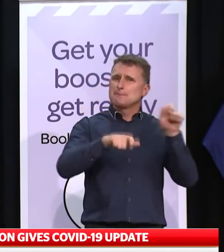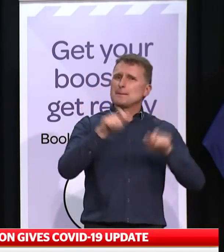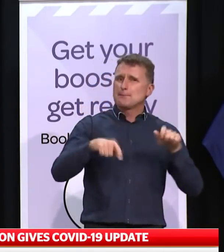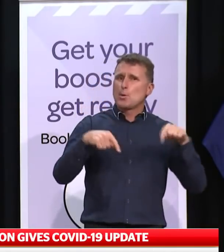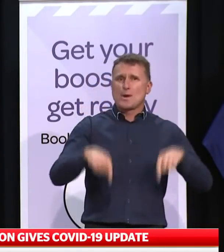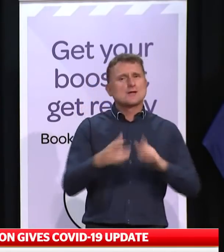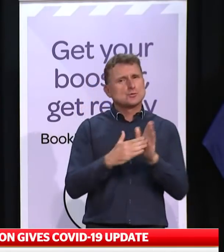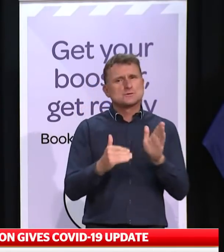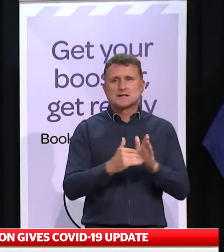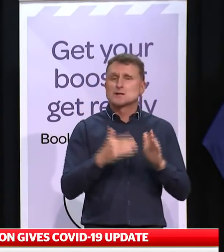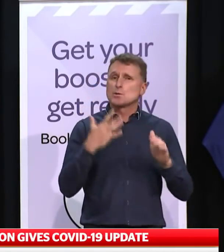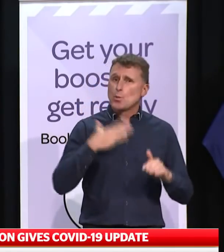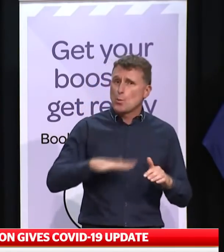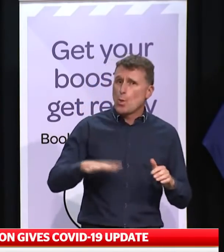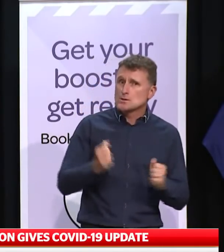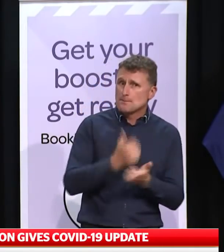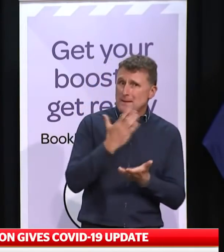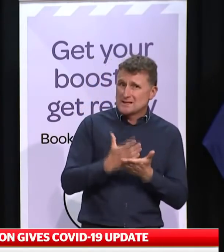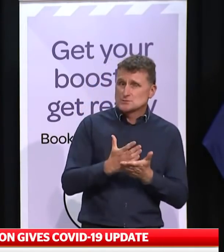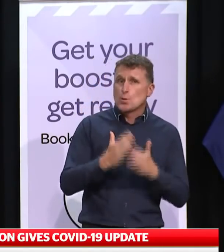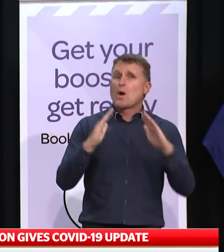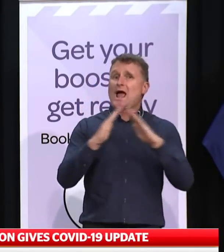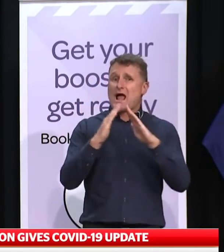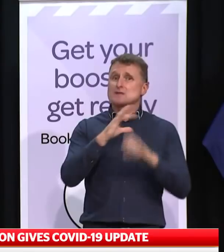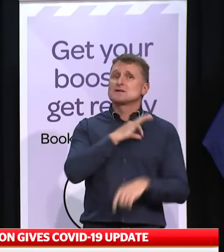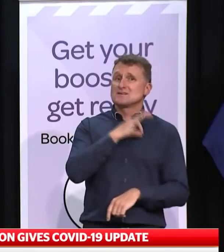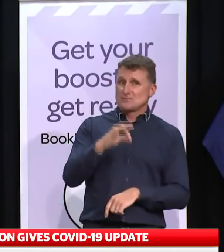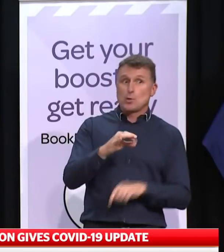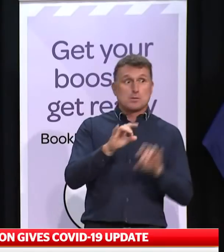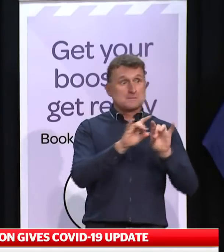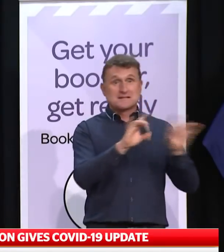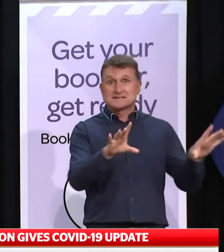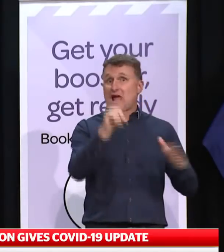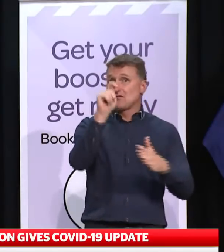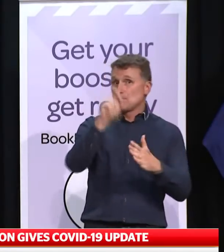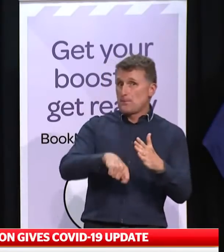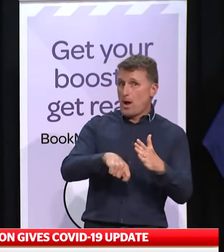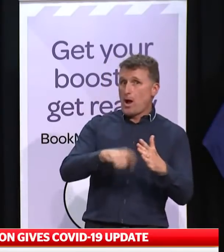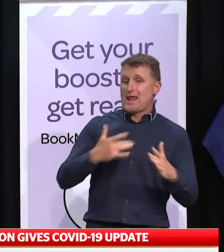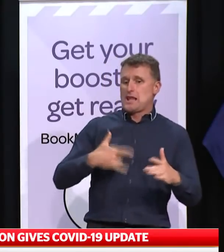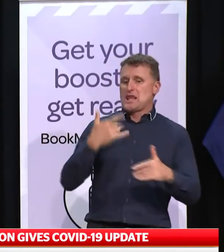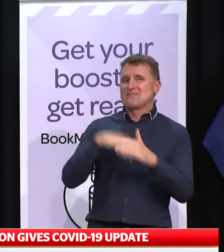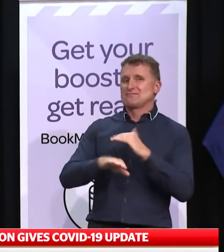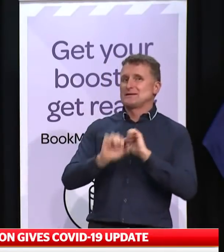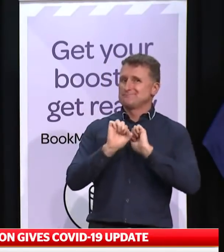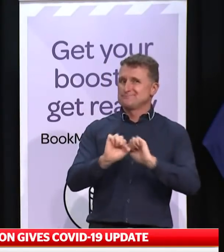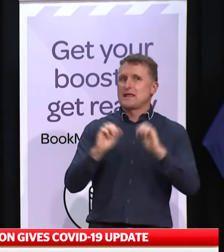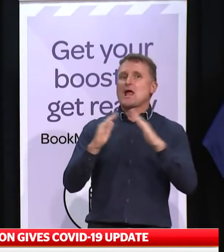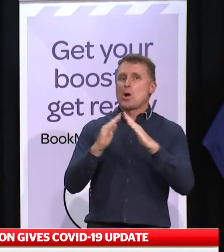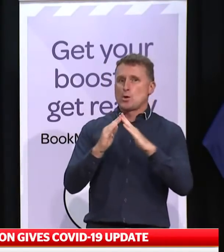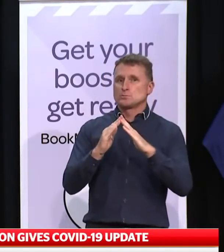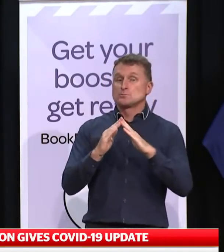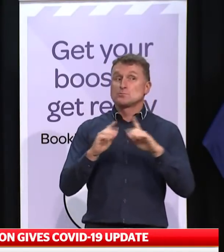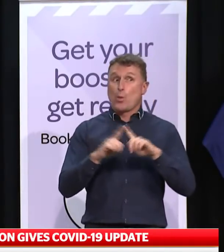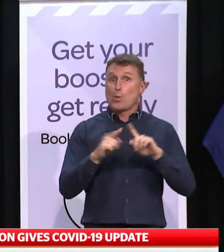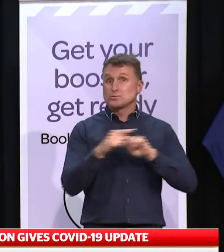want people to be able to buy their own home and live in their own home, and they want to make sure that the price of